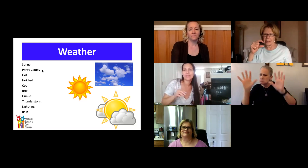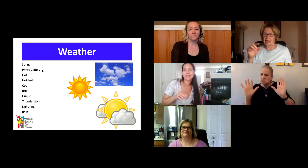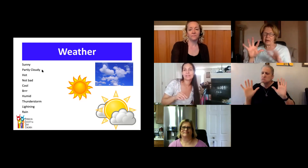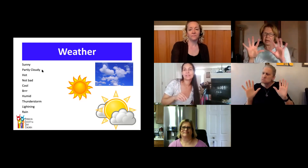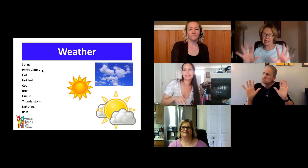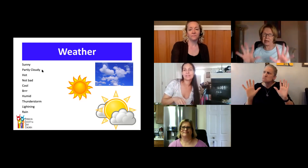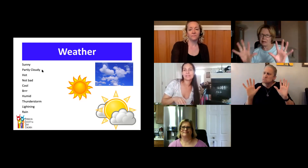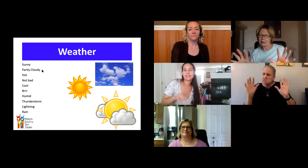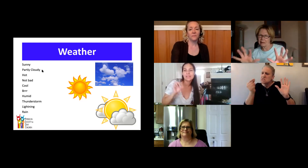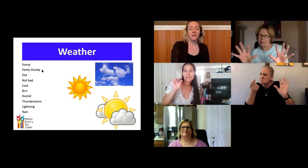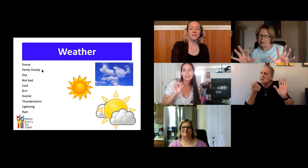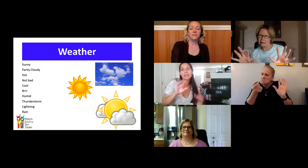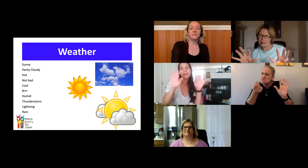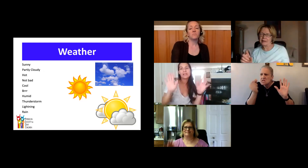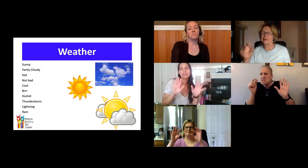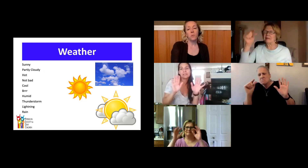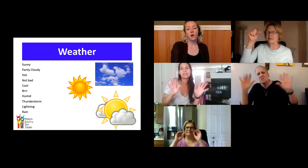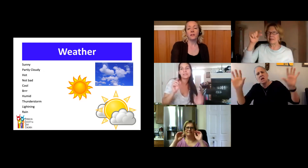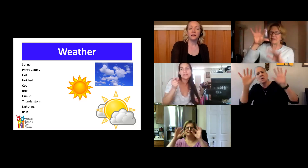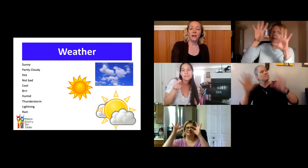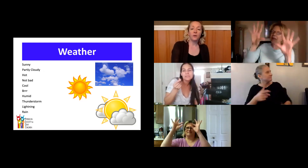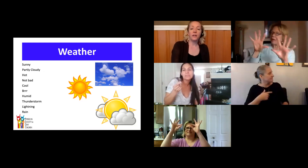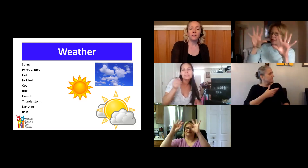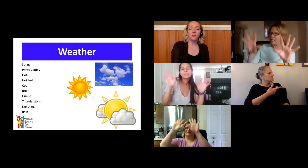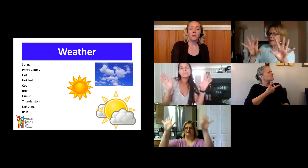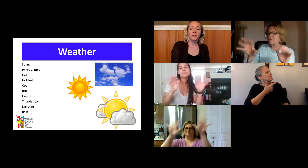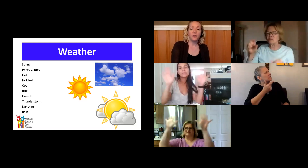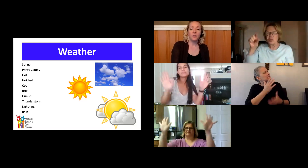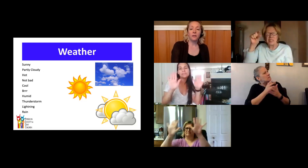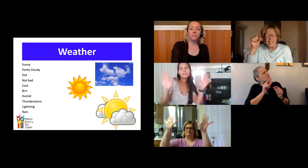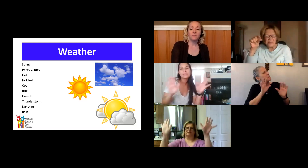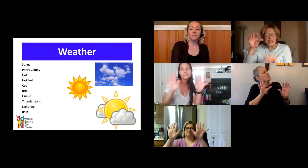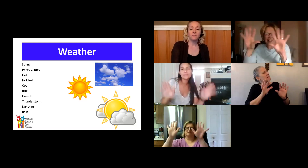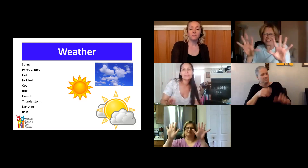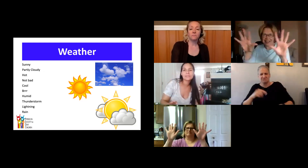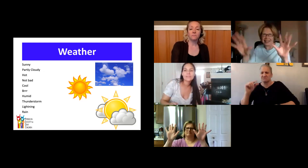This is partly cloudy, a little bit cloudy.